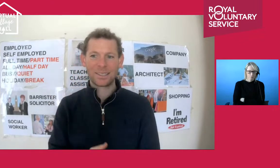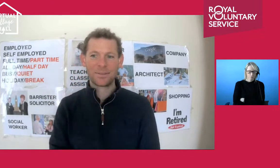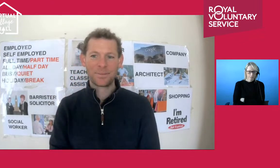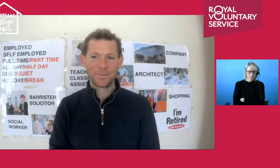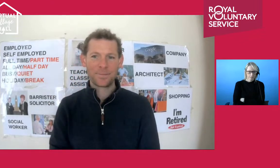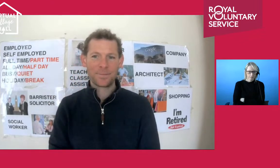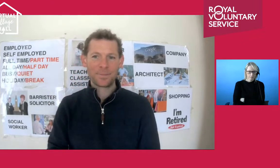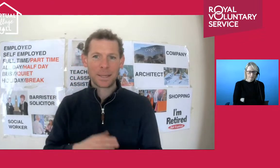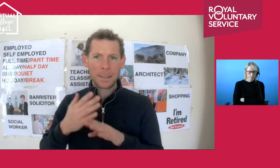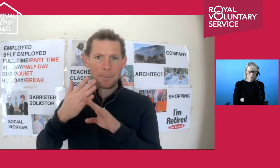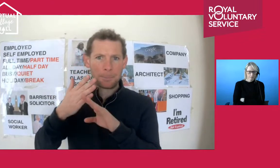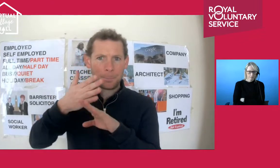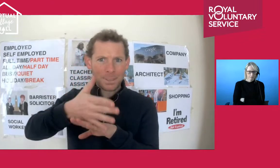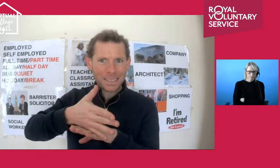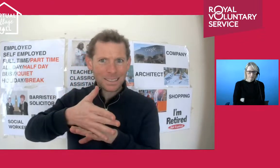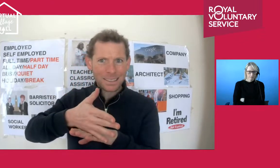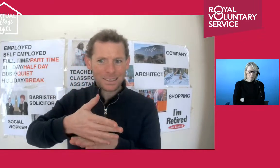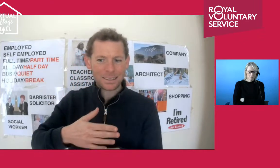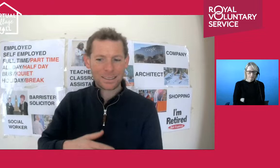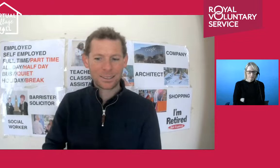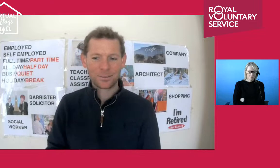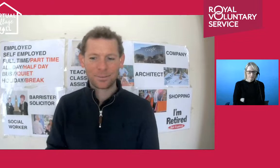And number 15.